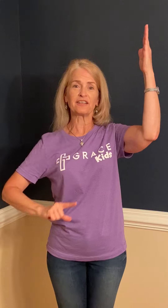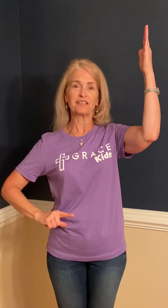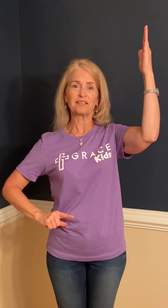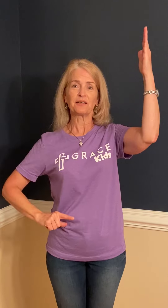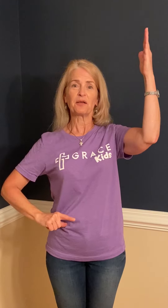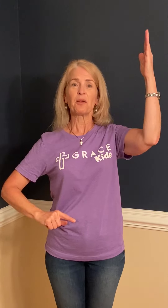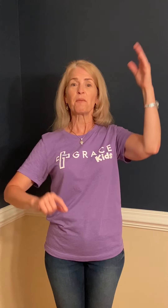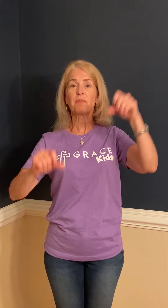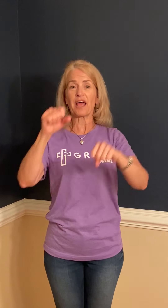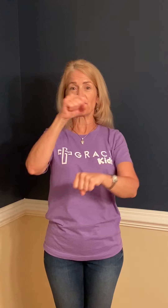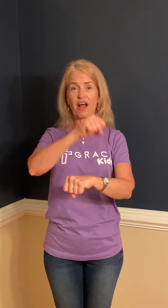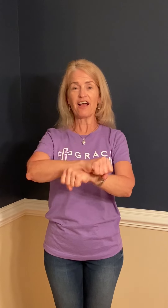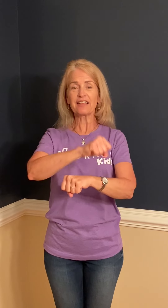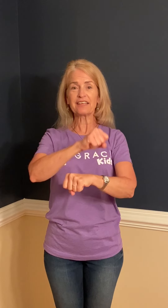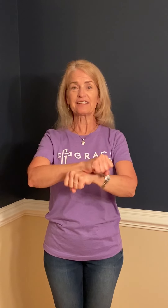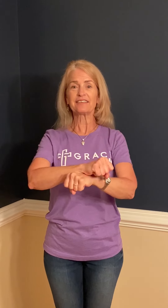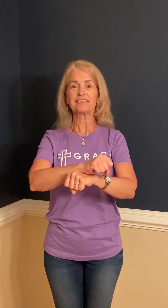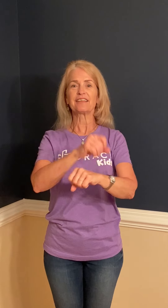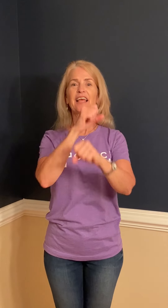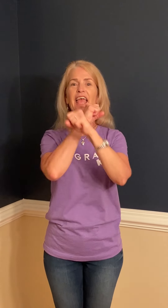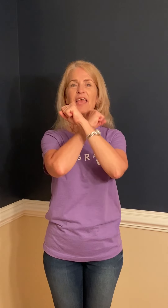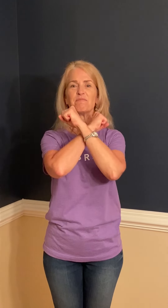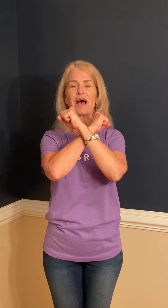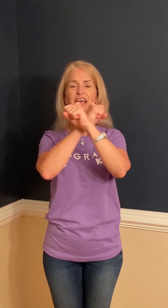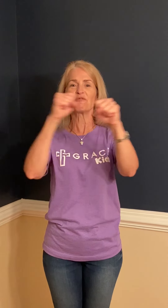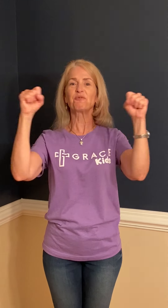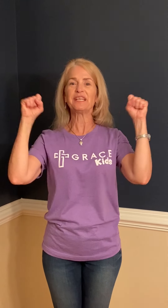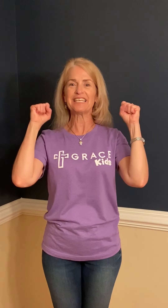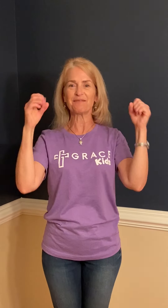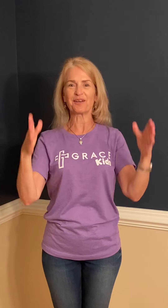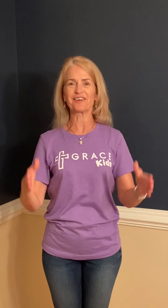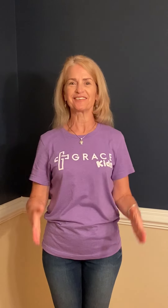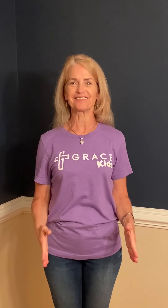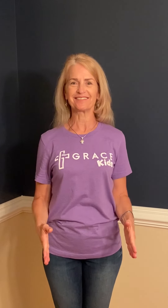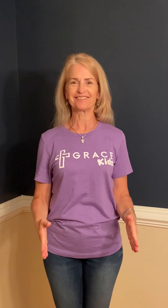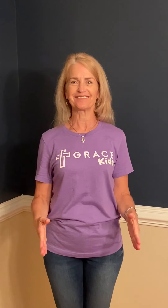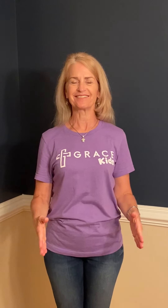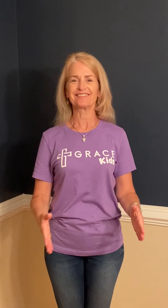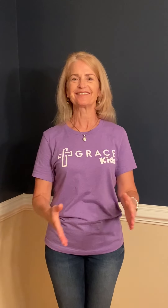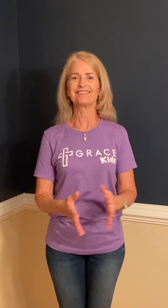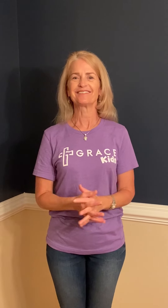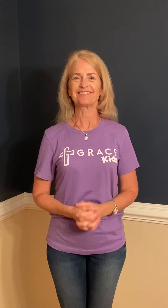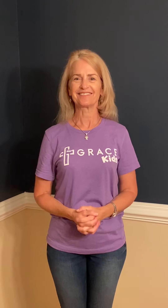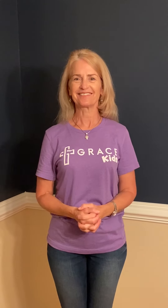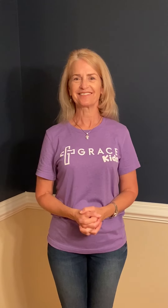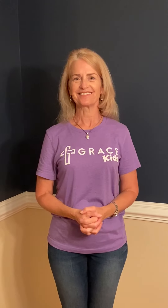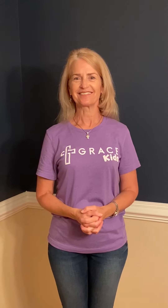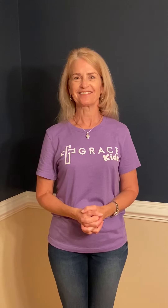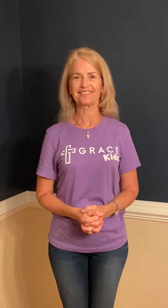my rock and my redeemer you so you